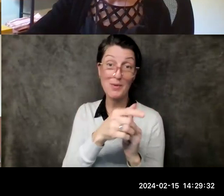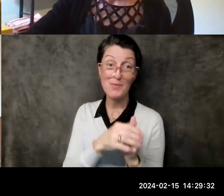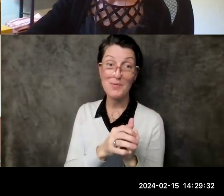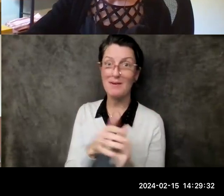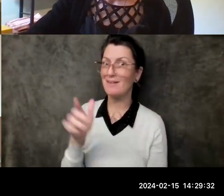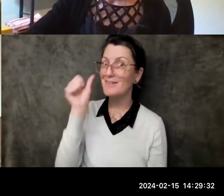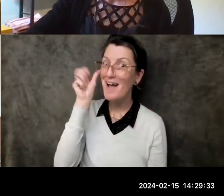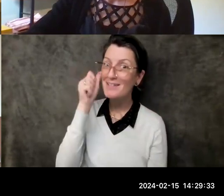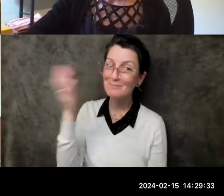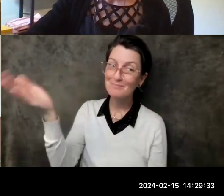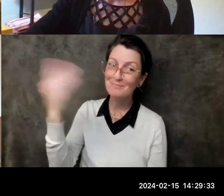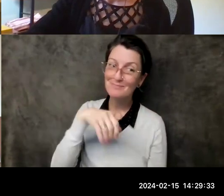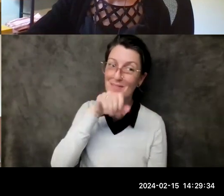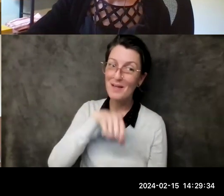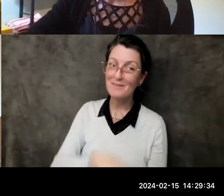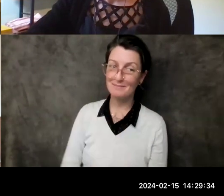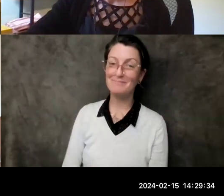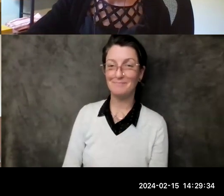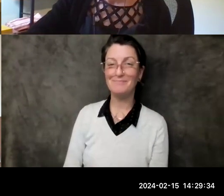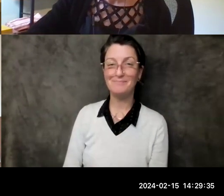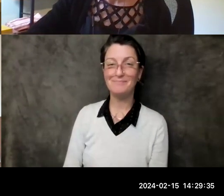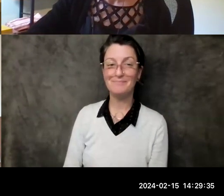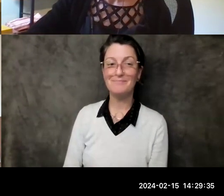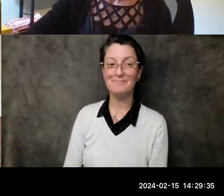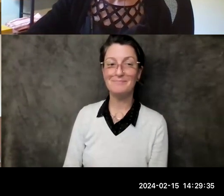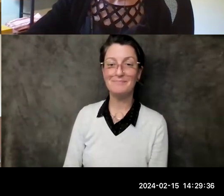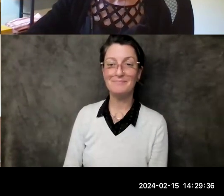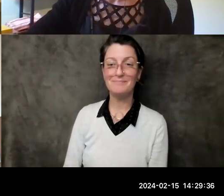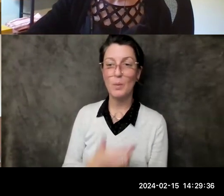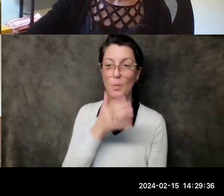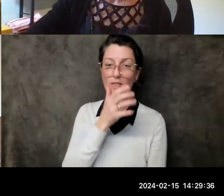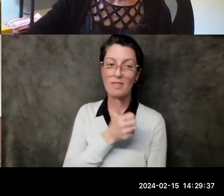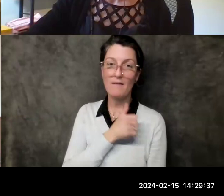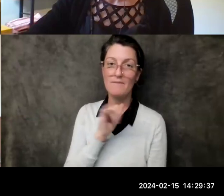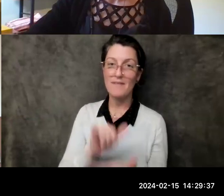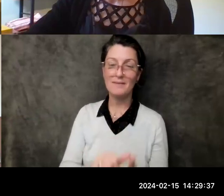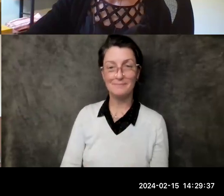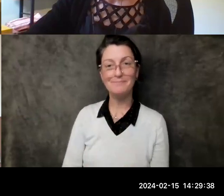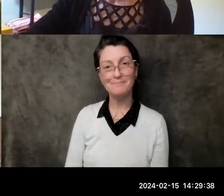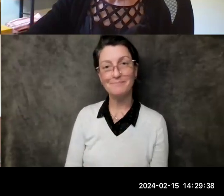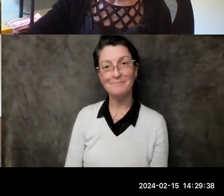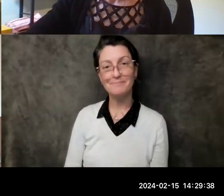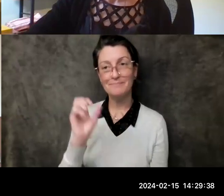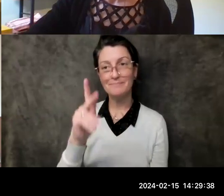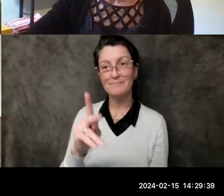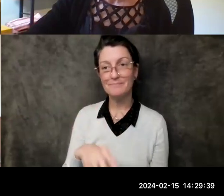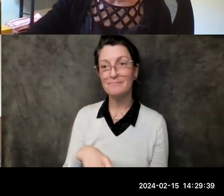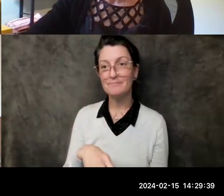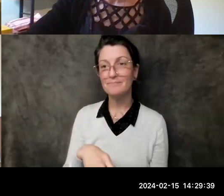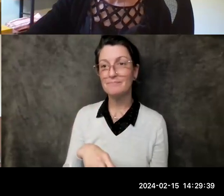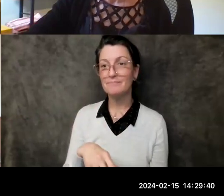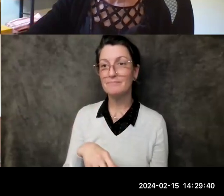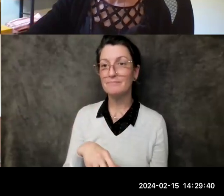be awesome. I would love that. do writing dates then. Love that. Um, so yeah, I mean, I think